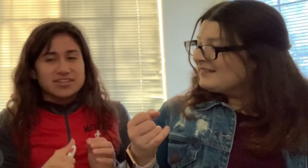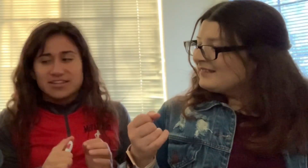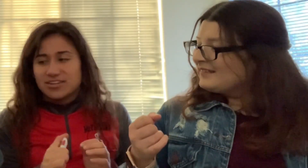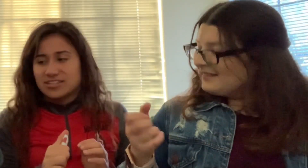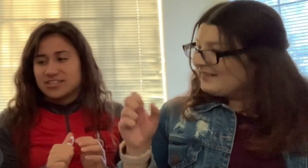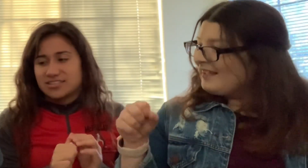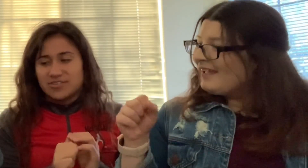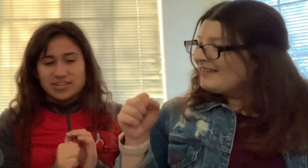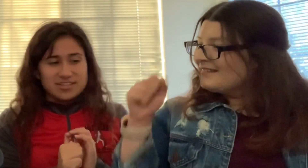no.